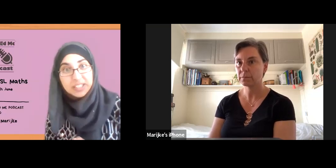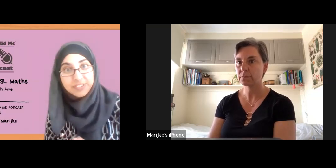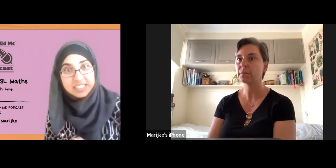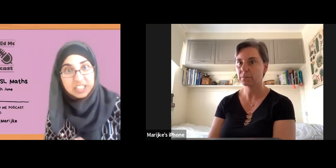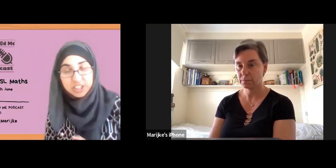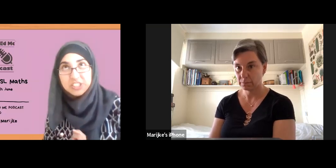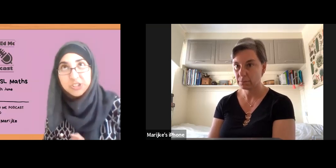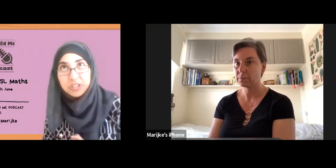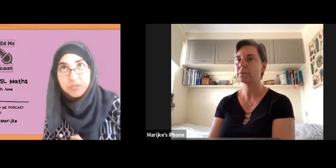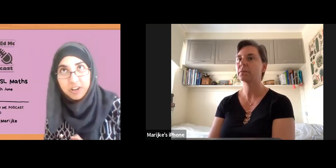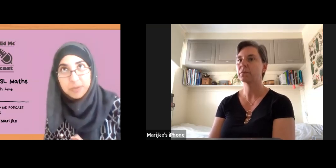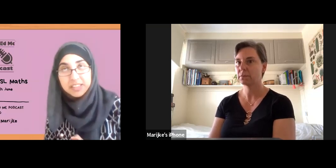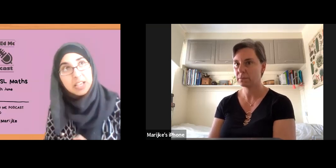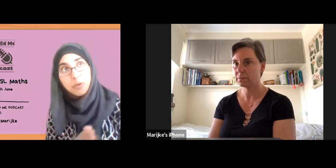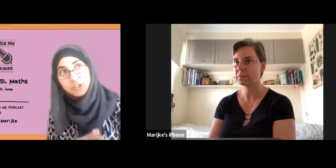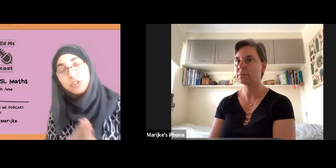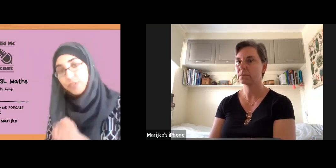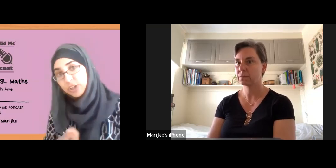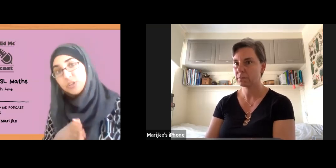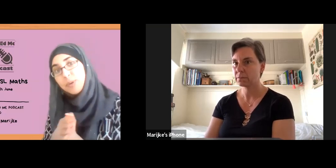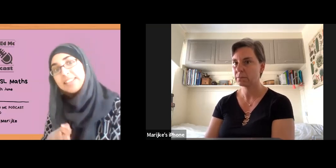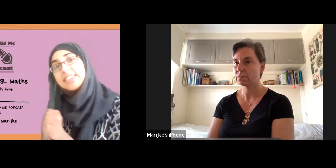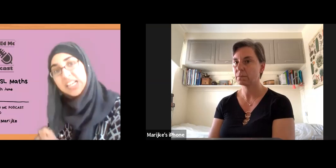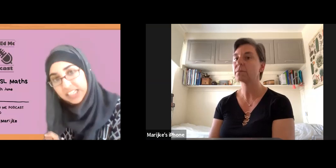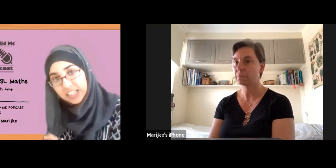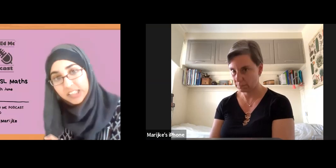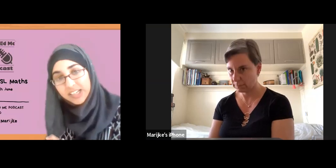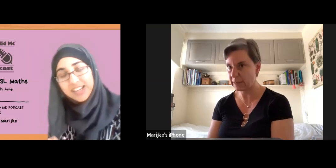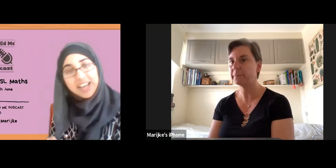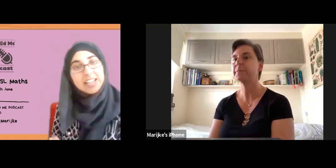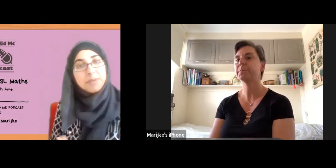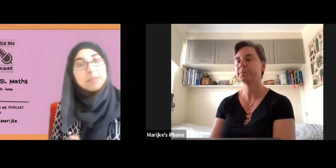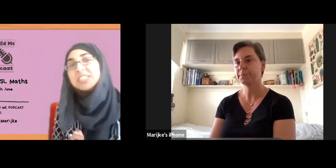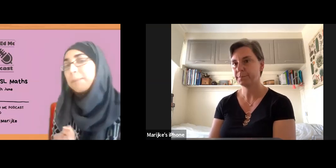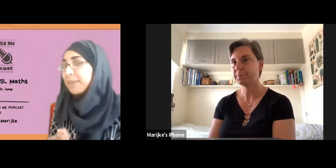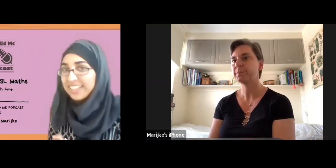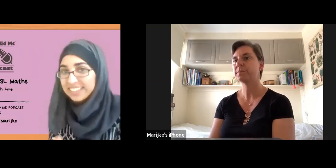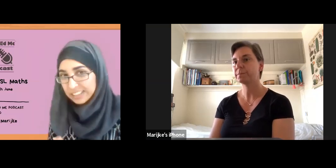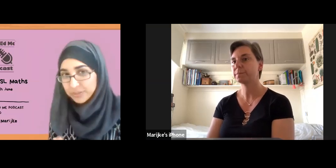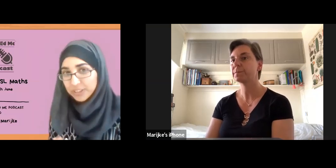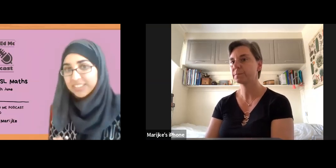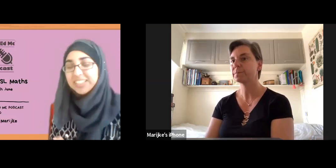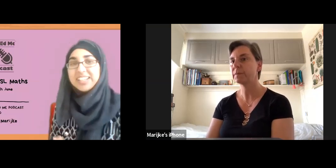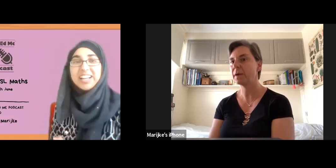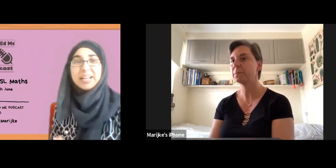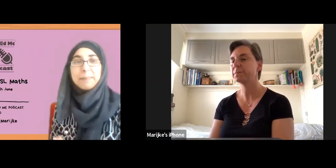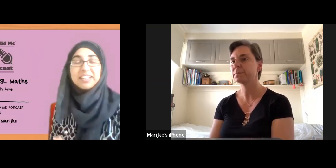qualified teacher in a school environment, they want you to follow the way that they teach. Yeah. And it becomes completely different. Yeah. And then